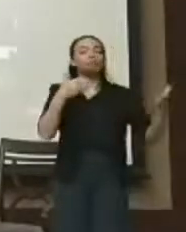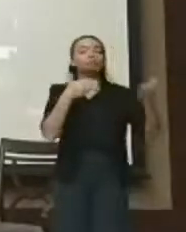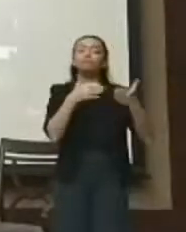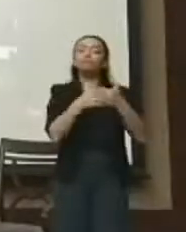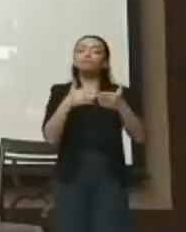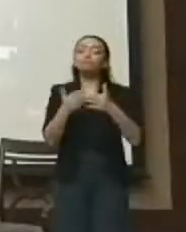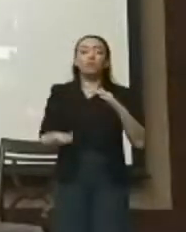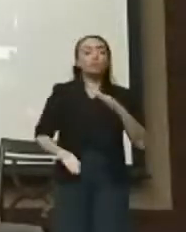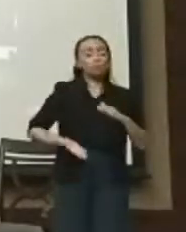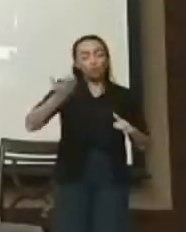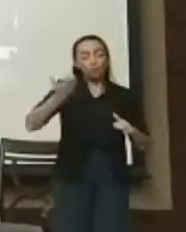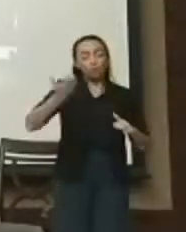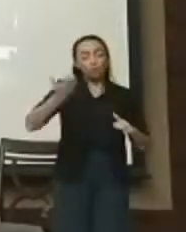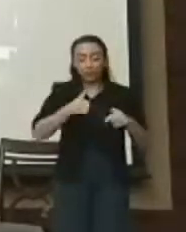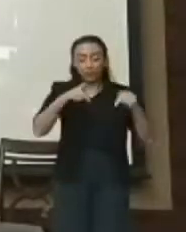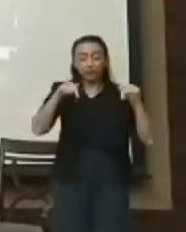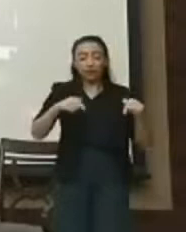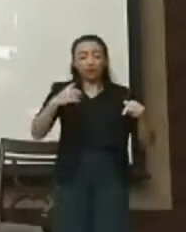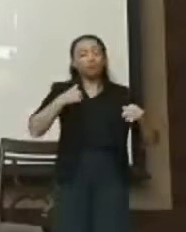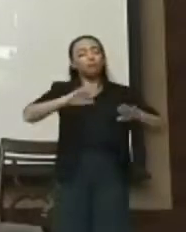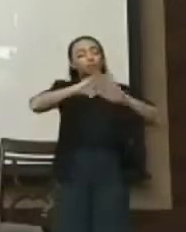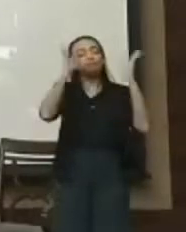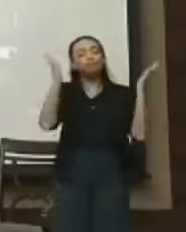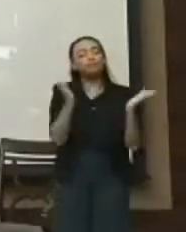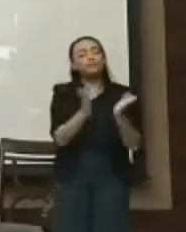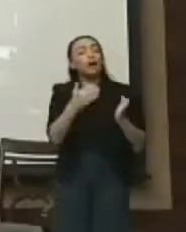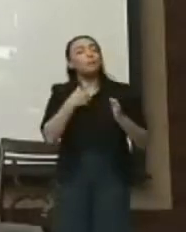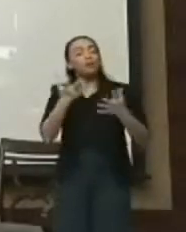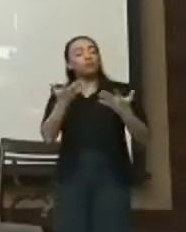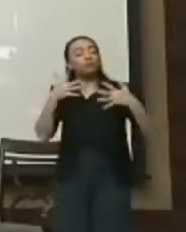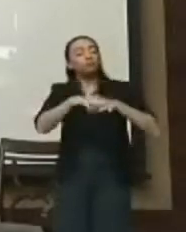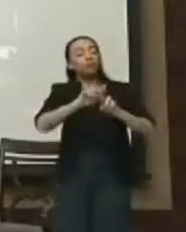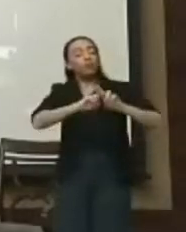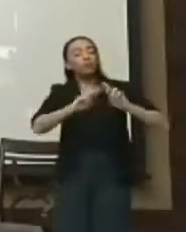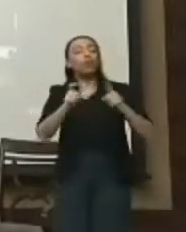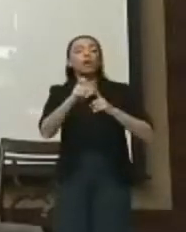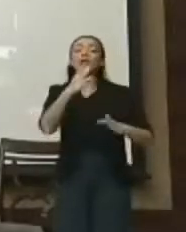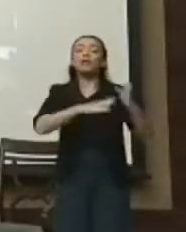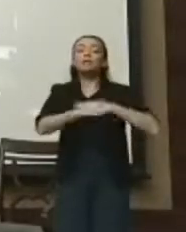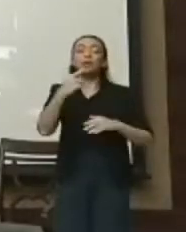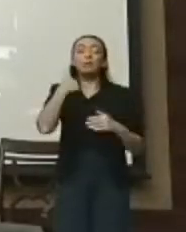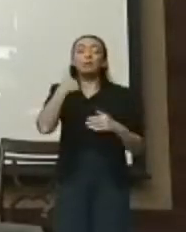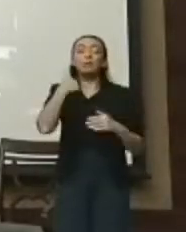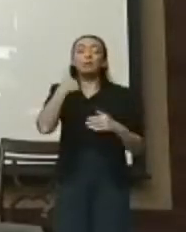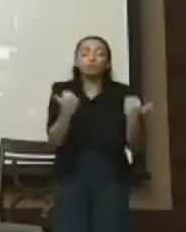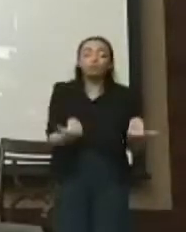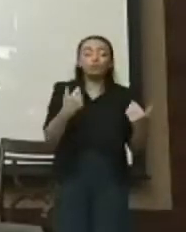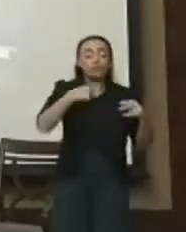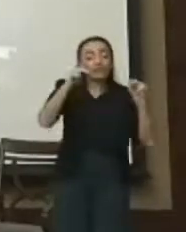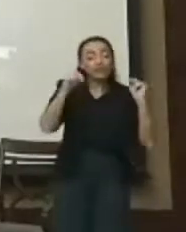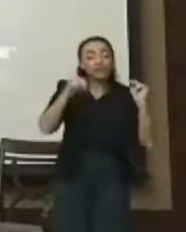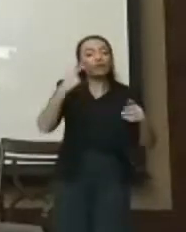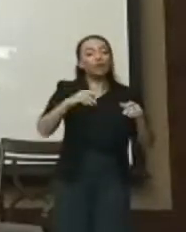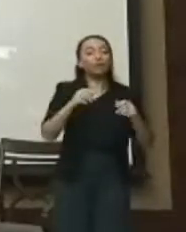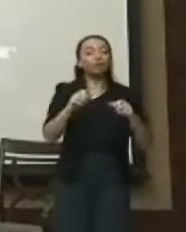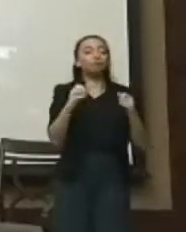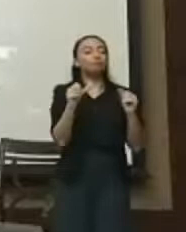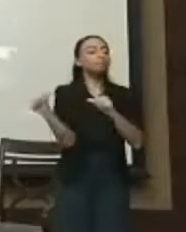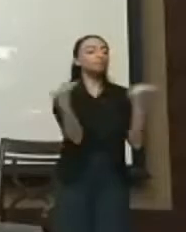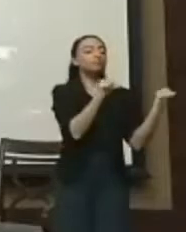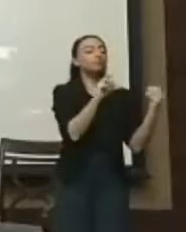hence, a comprehensive approach is required to ensure that persons with disabilities are not left behind.